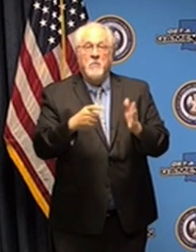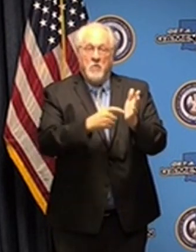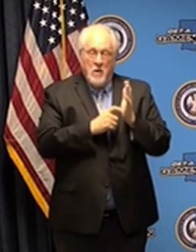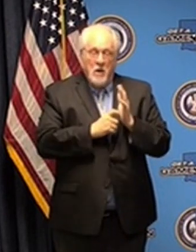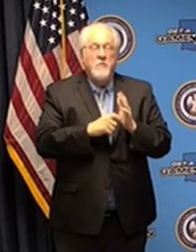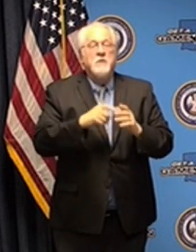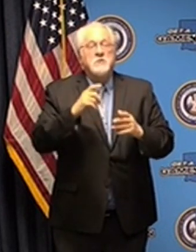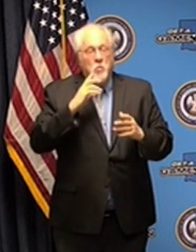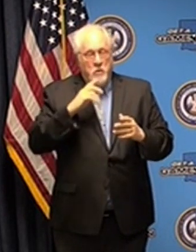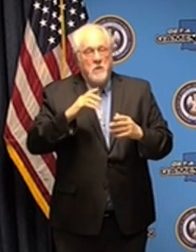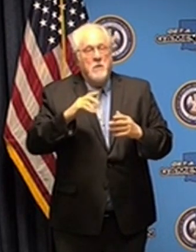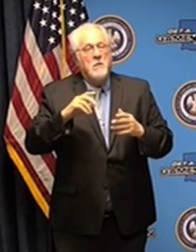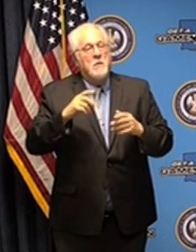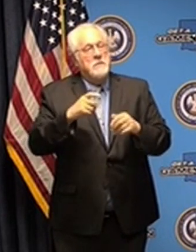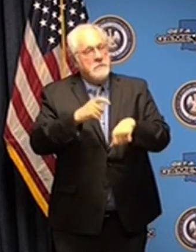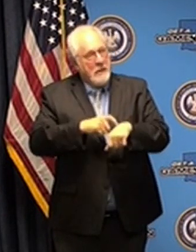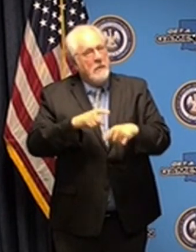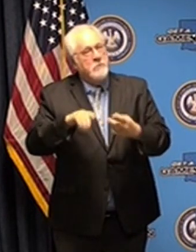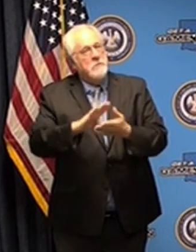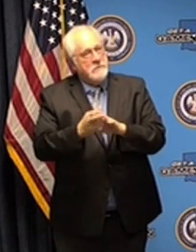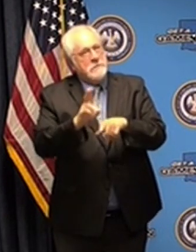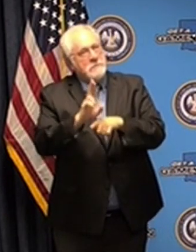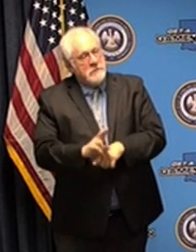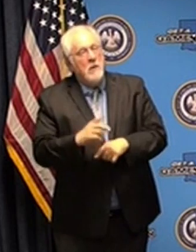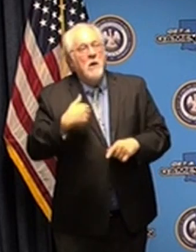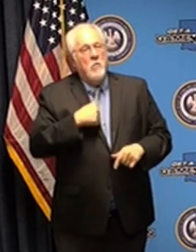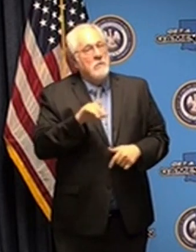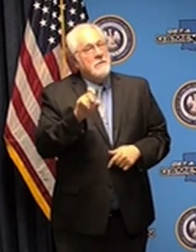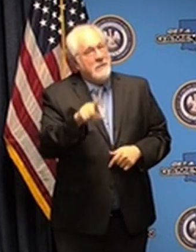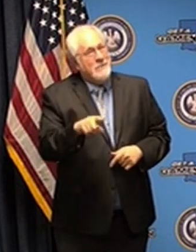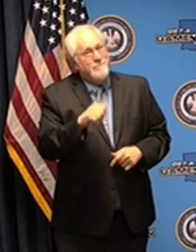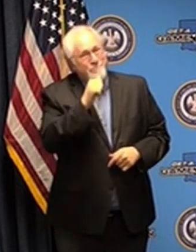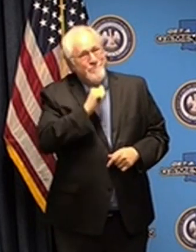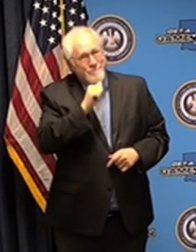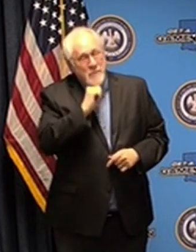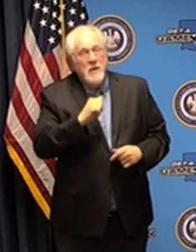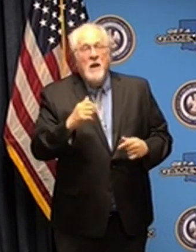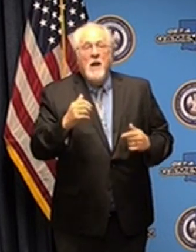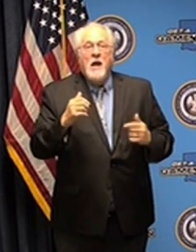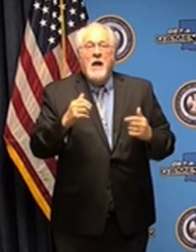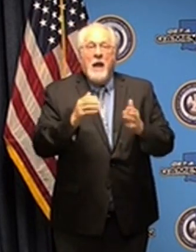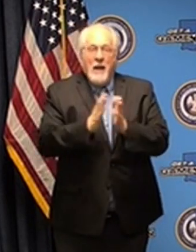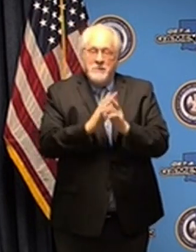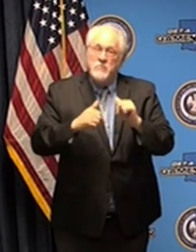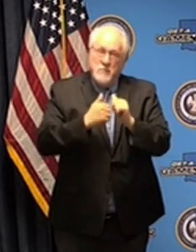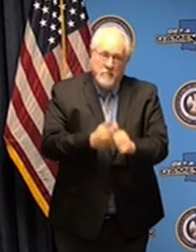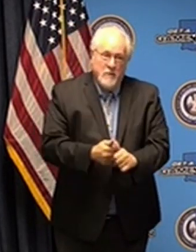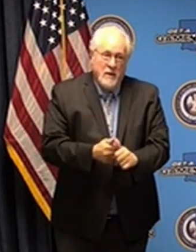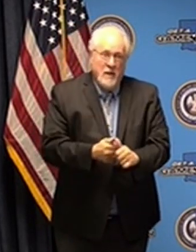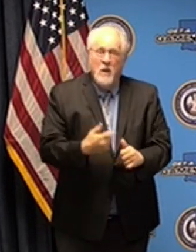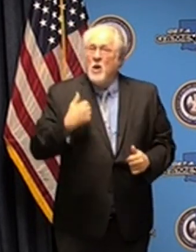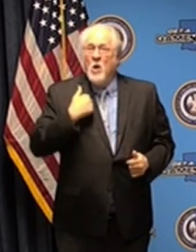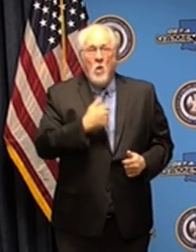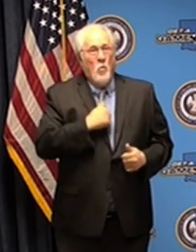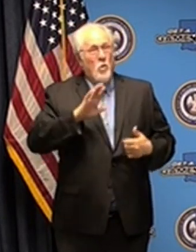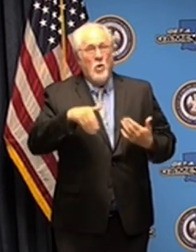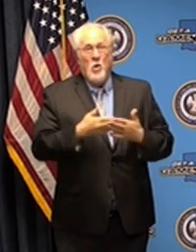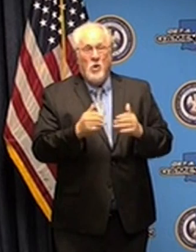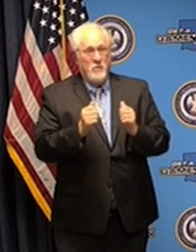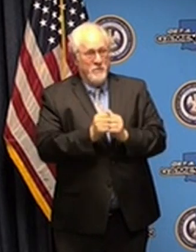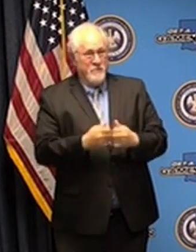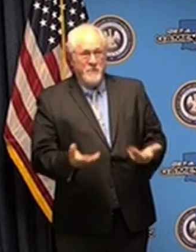are going to take some time to get used to. And we are asking people to be patient. We're asking people to comply. We are all in